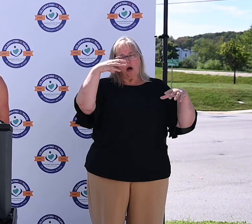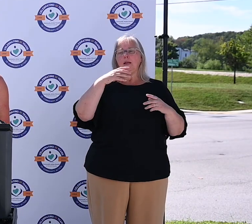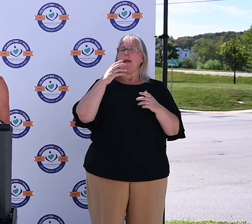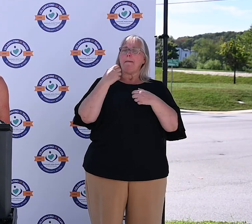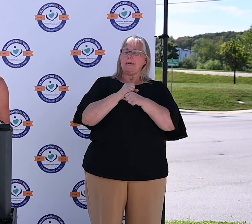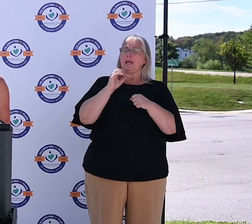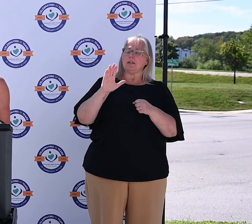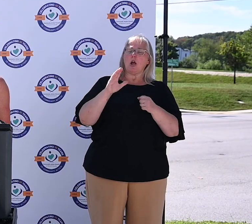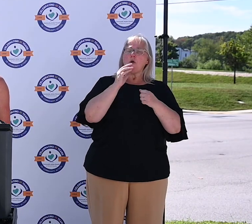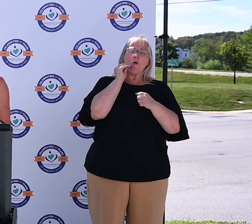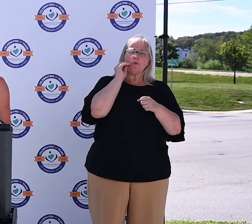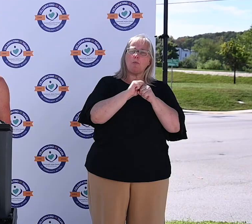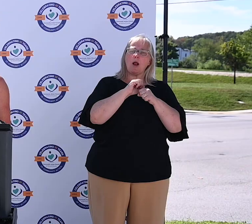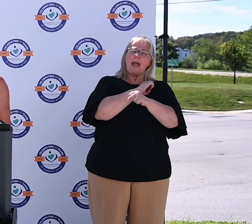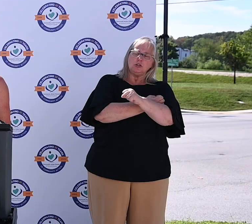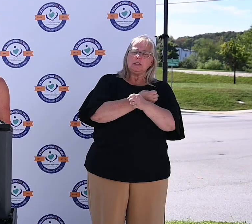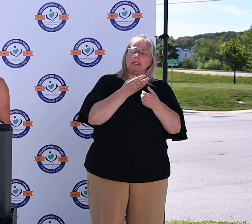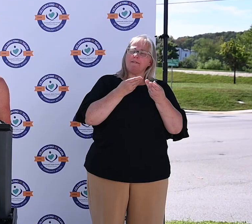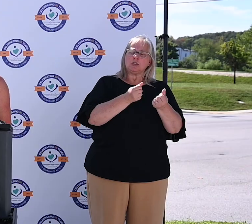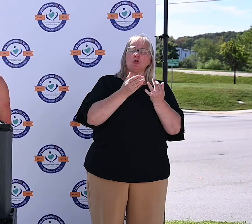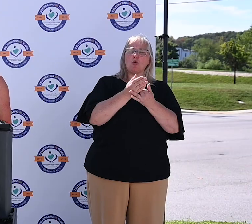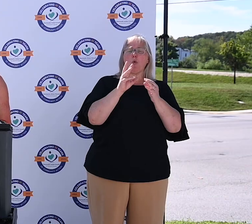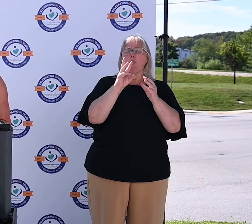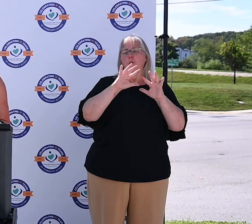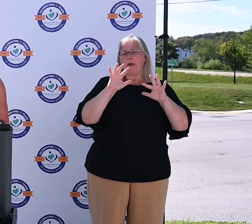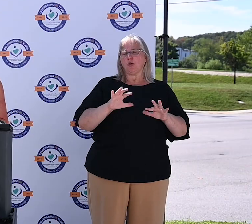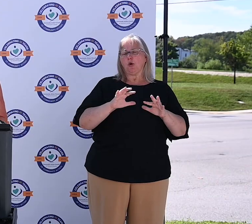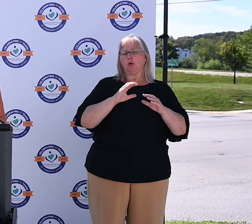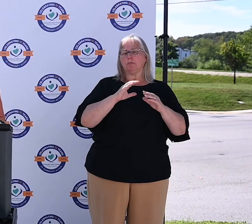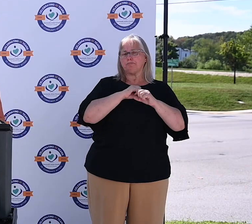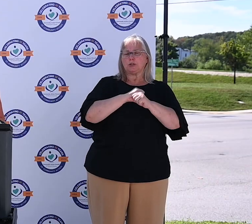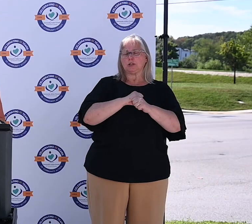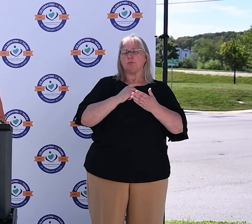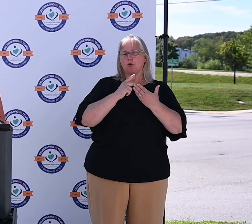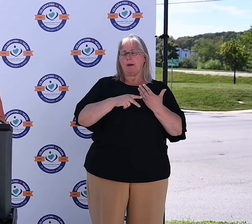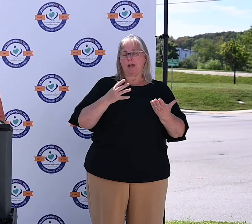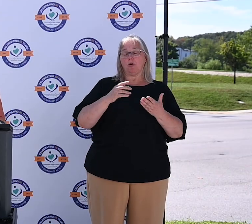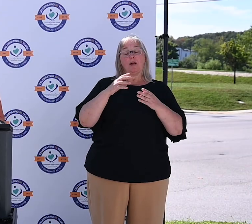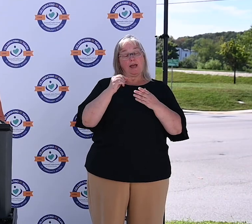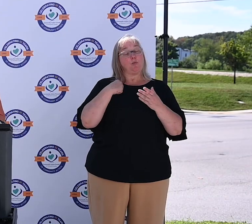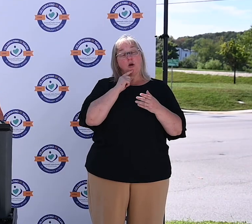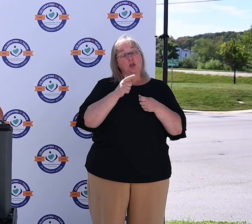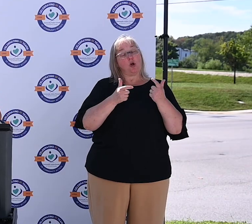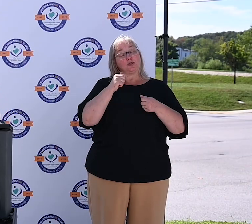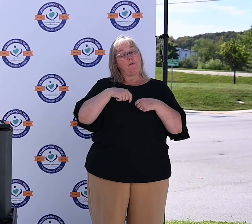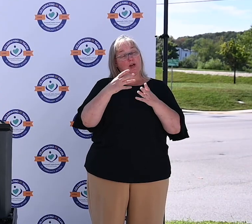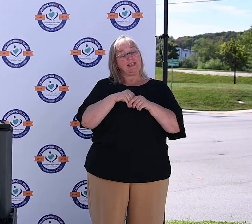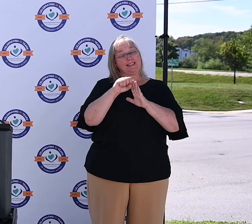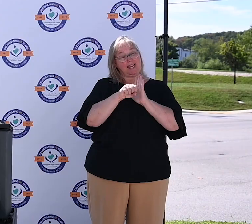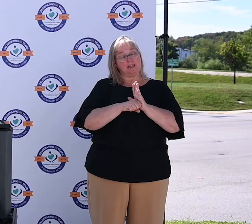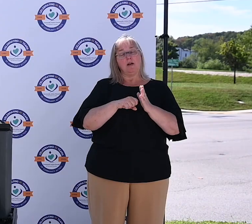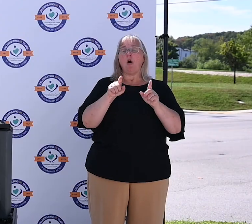more energy efficient through our weatherization program here in Howard County and across the state. We are the largest provider in the state. We've also